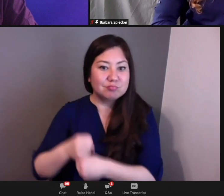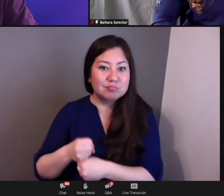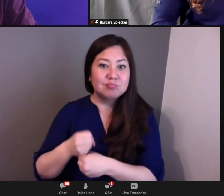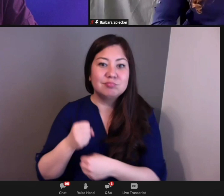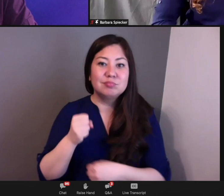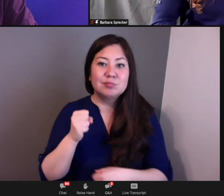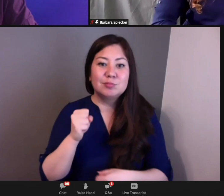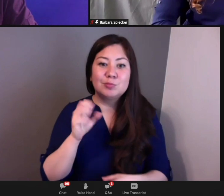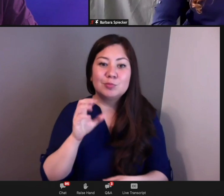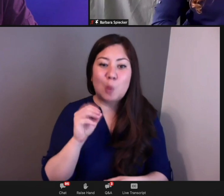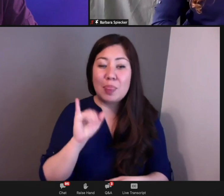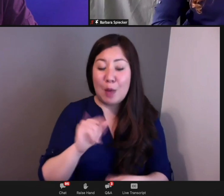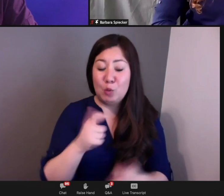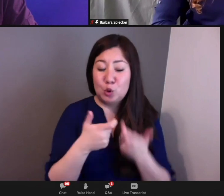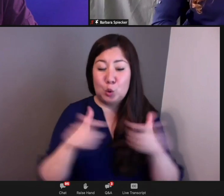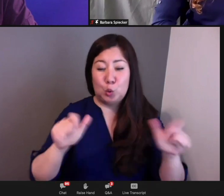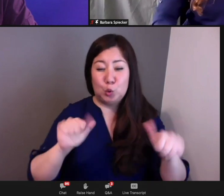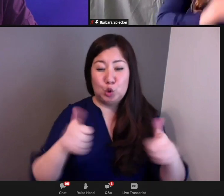the information.